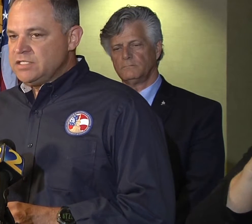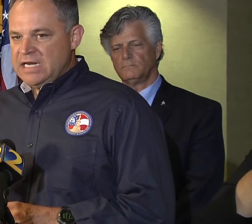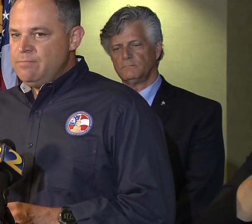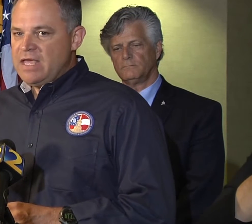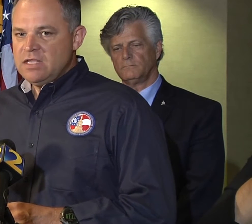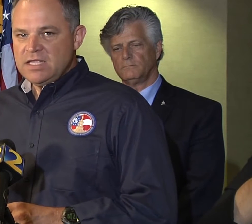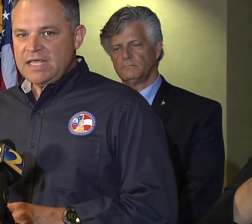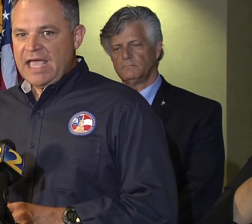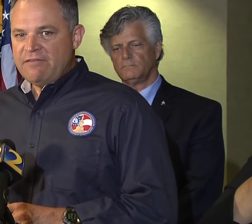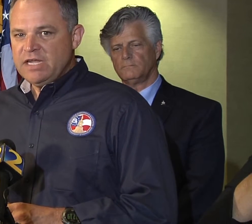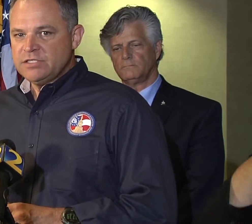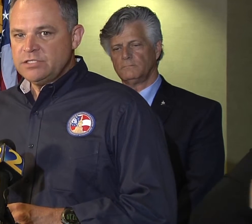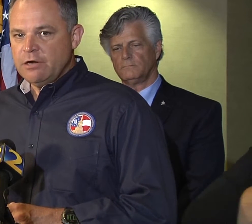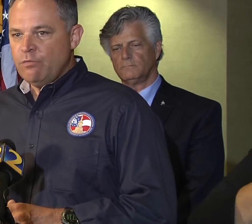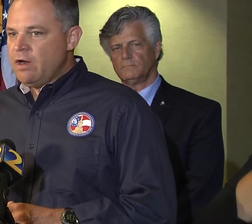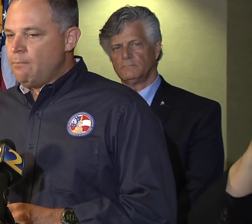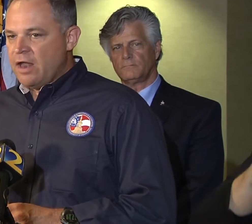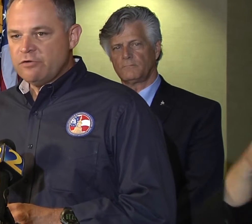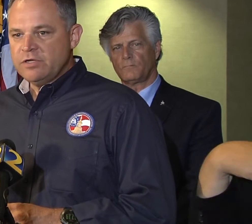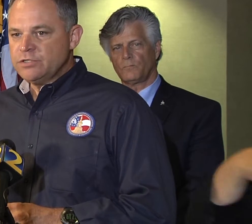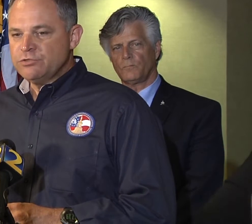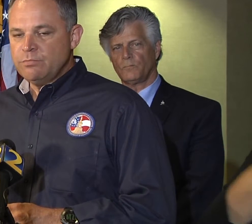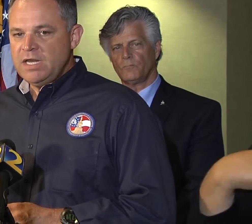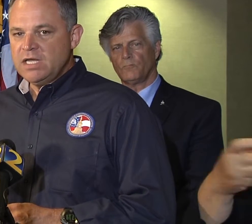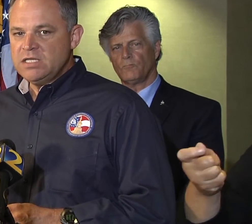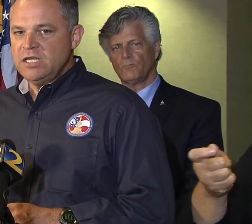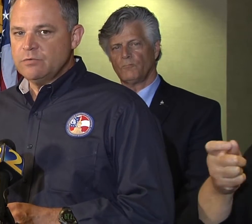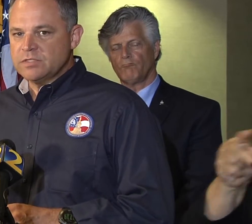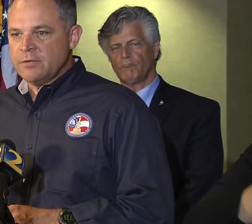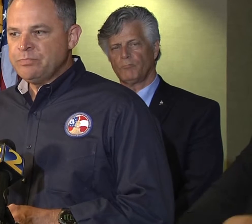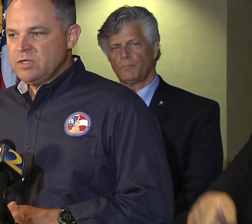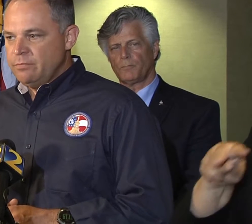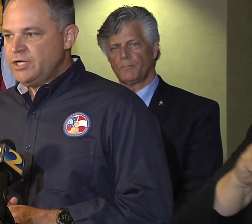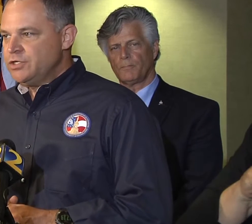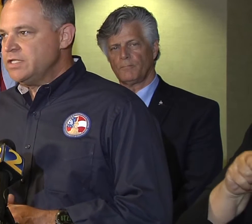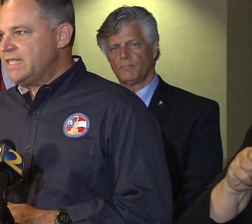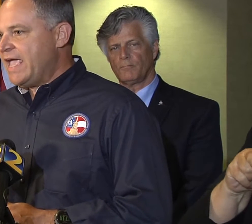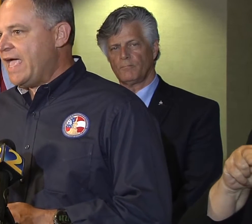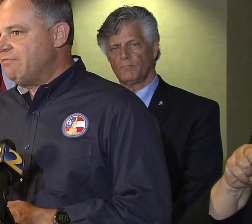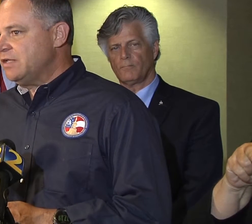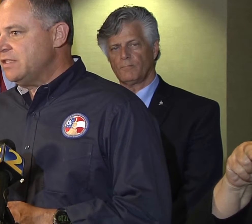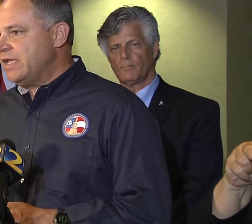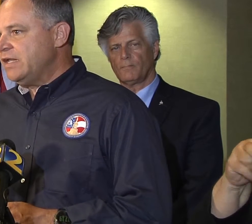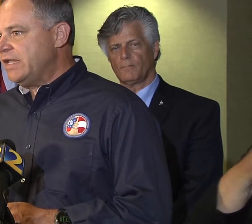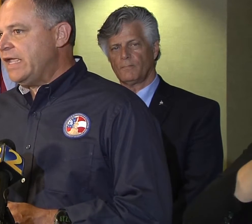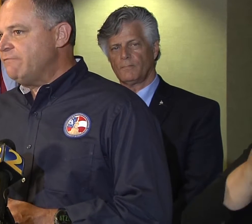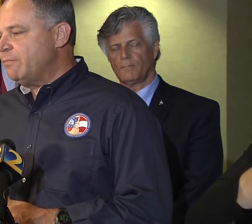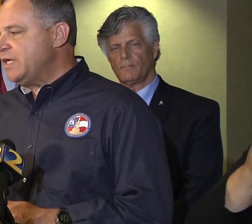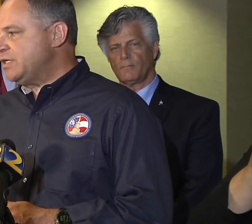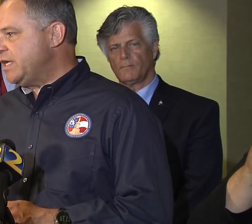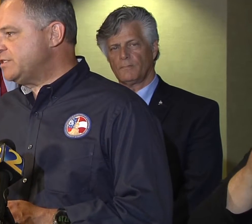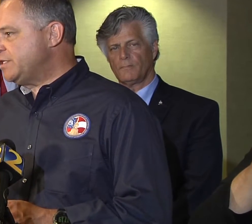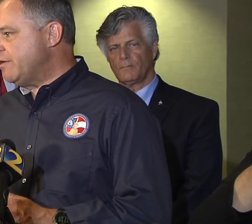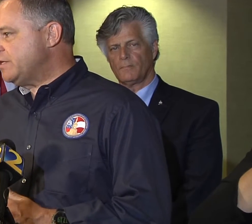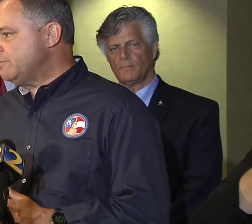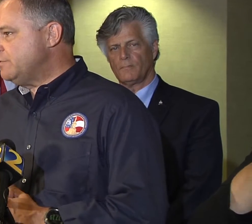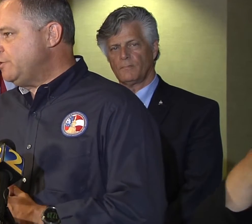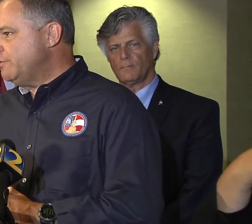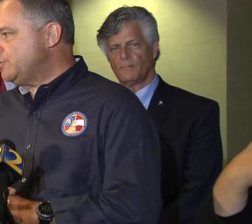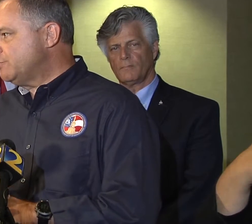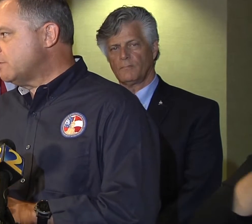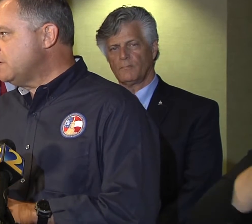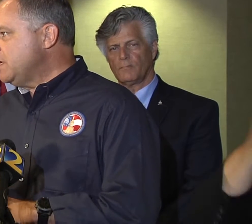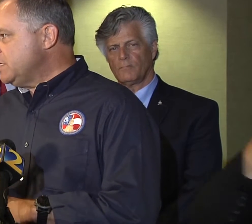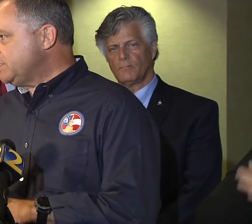contact us in any method that they have necessary. We are monitoring social media continuously to make sure that they have the information necessary